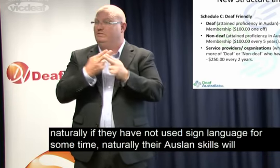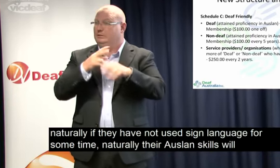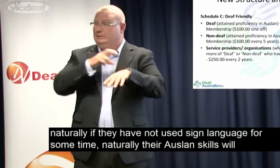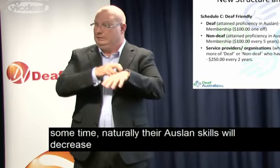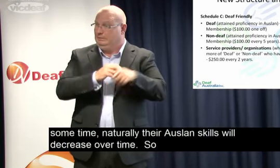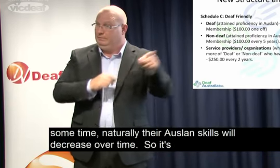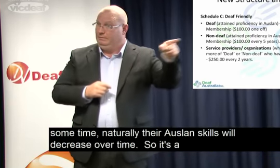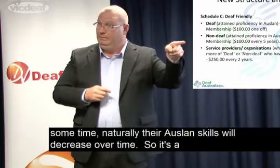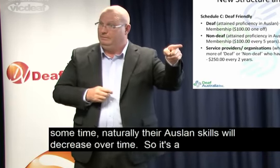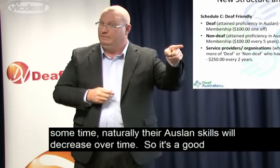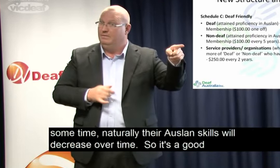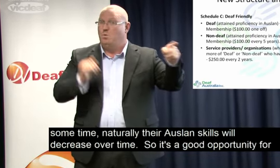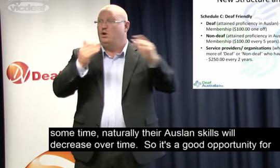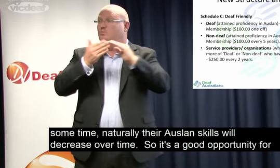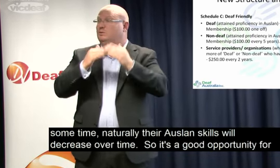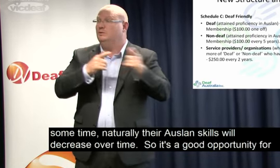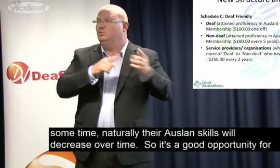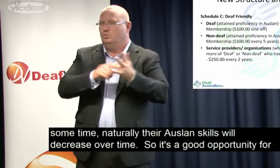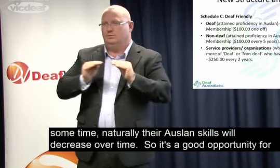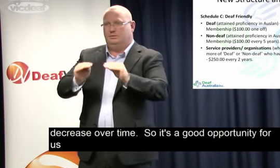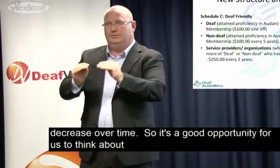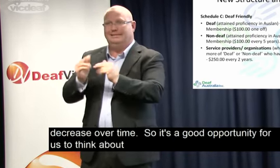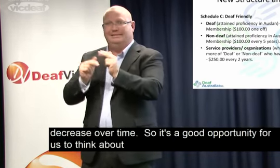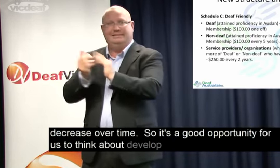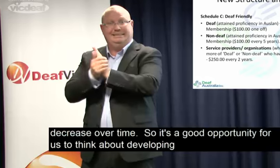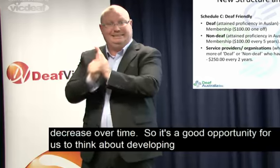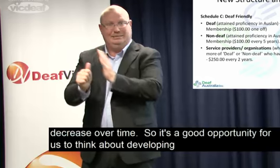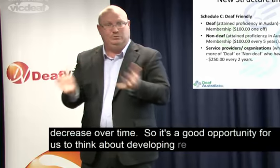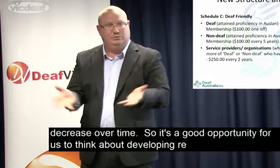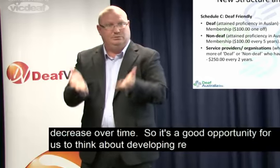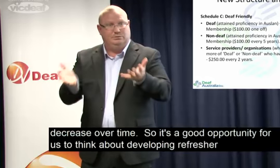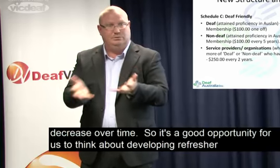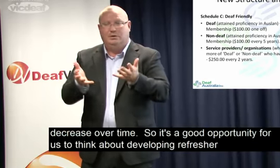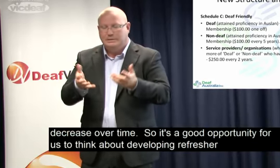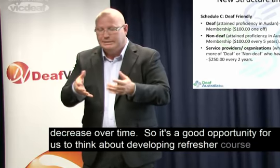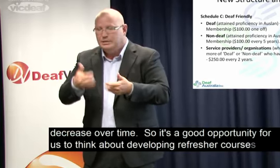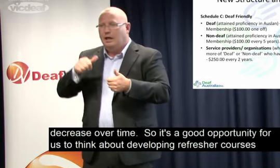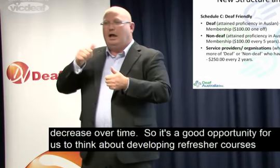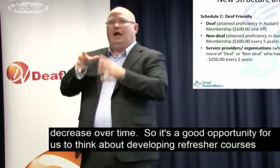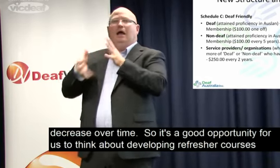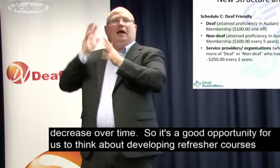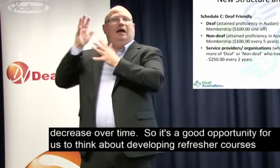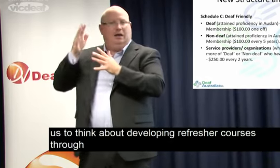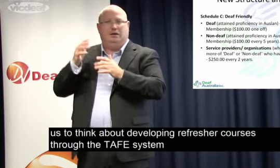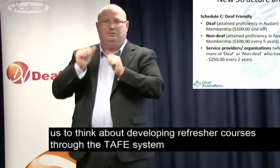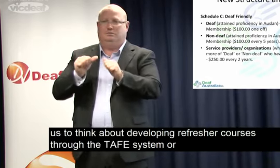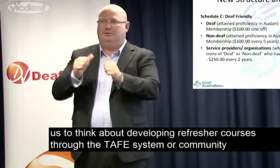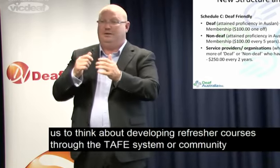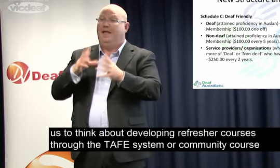new refresher courses through the TAFE system or community courses to be able to develop those people's skills to ensure